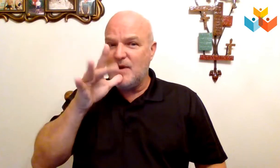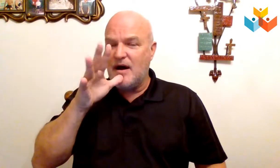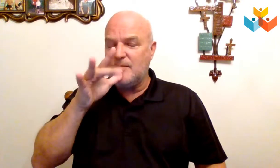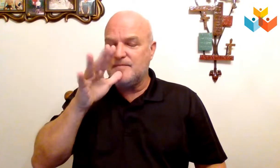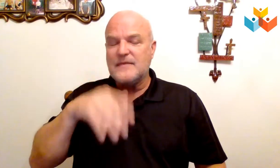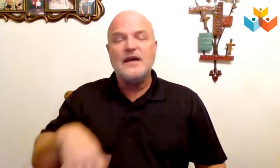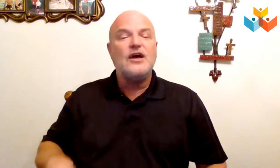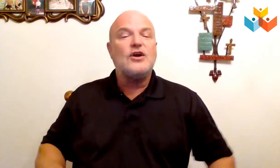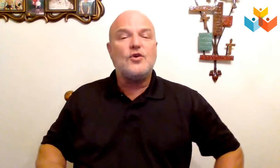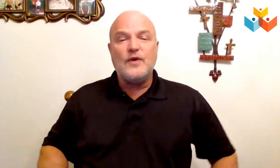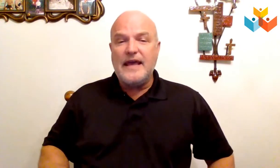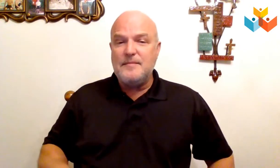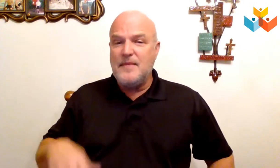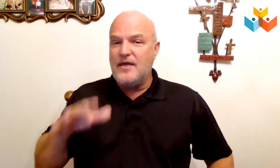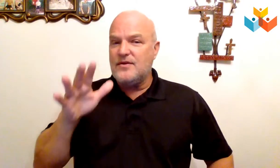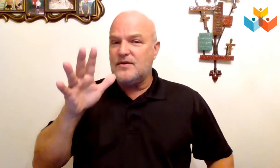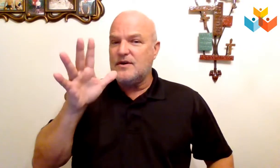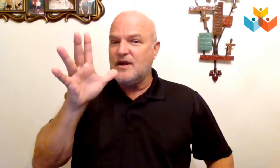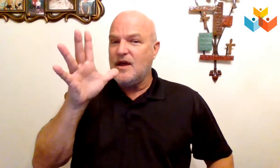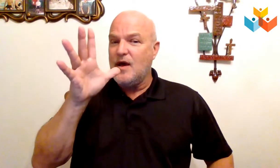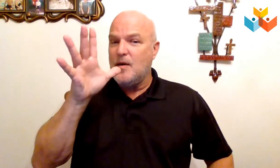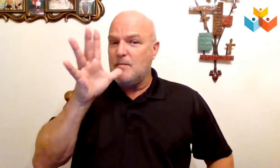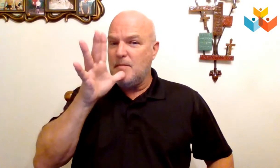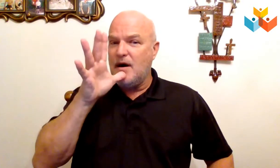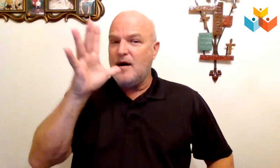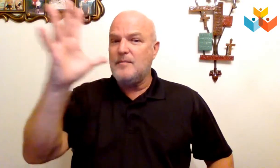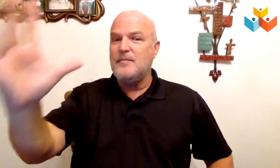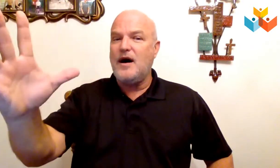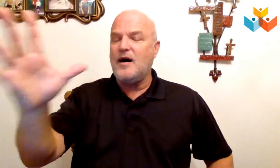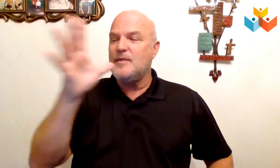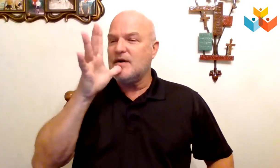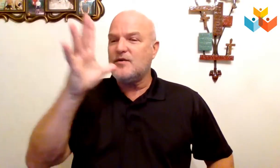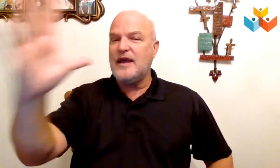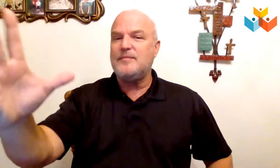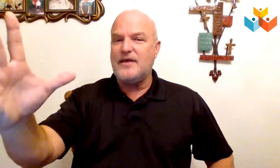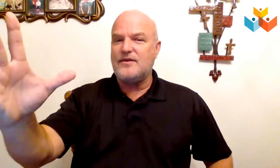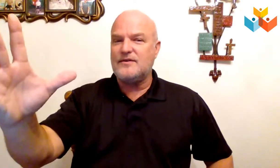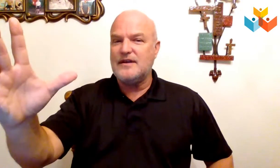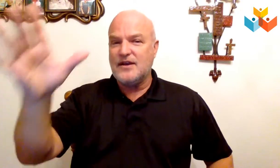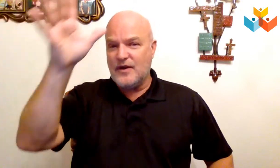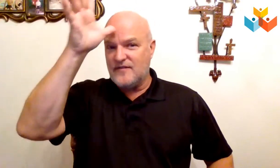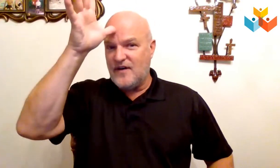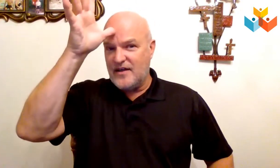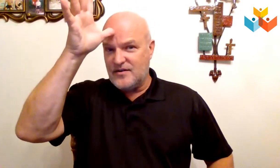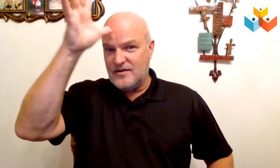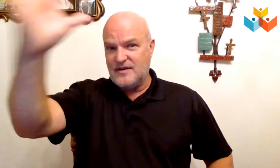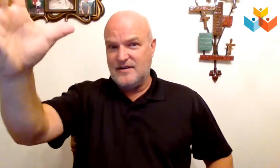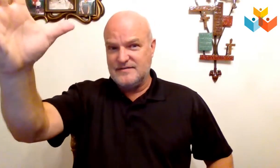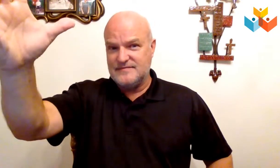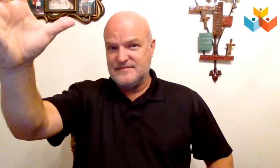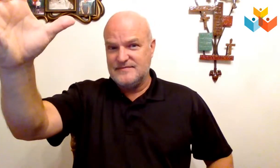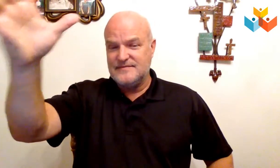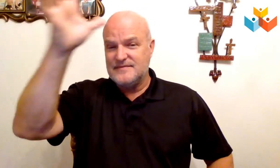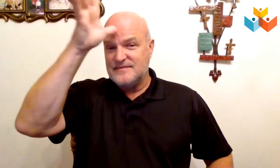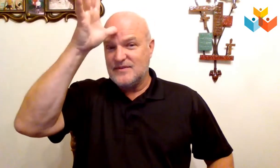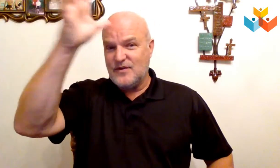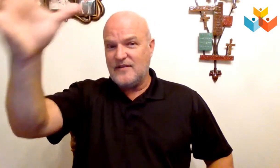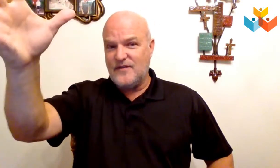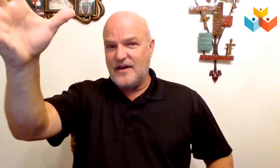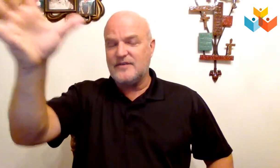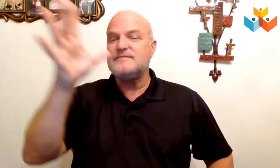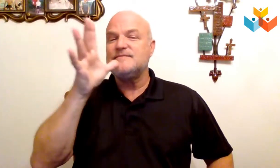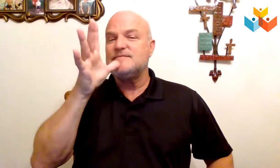dad, mom. Grandmother mom, mom. Grandmother, grandfather,